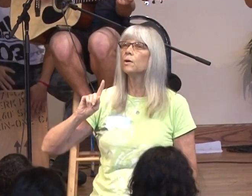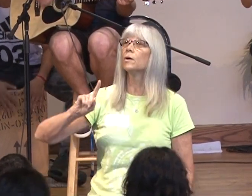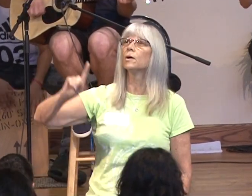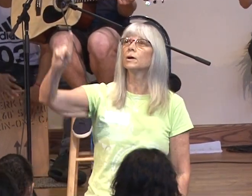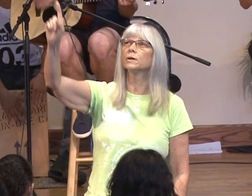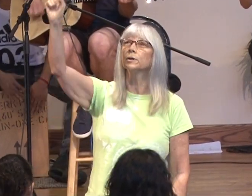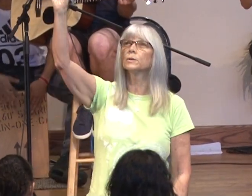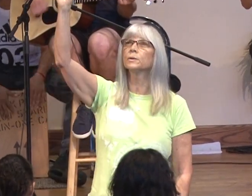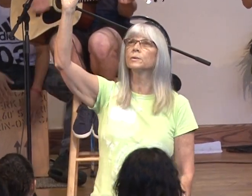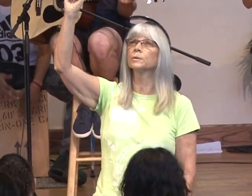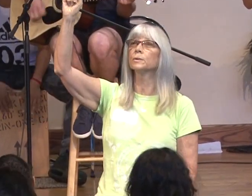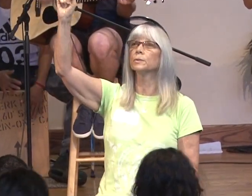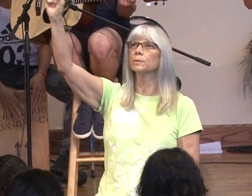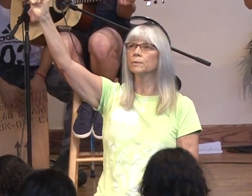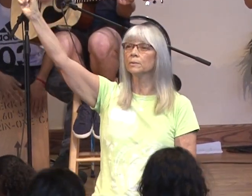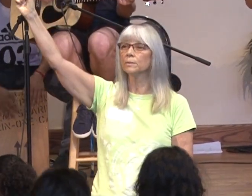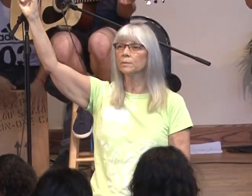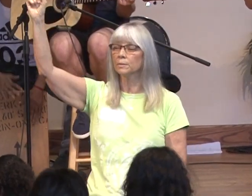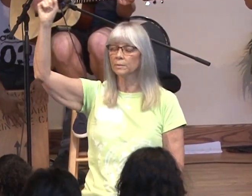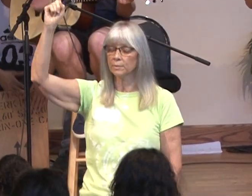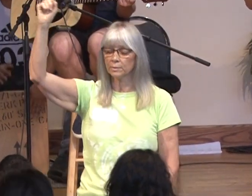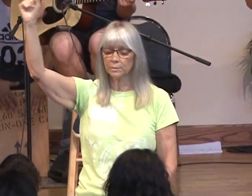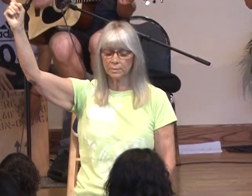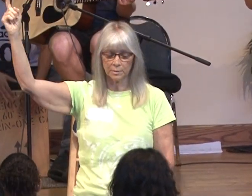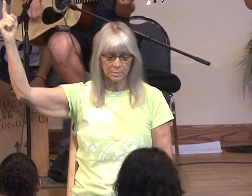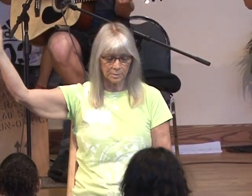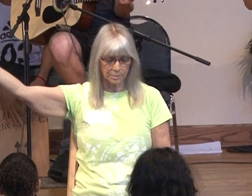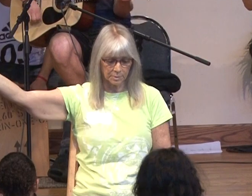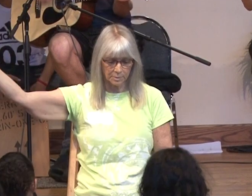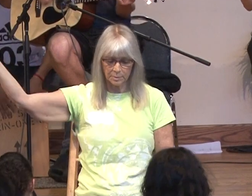and for you.